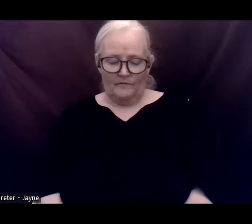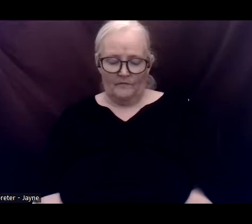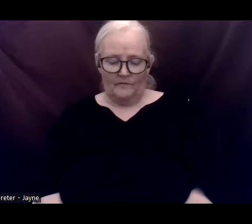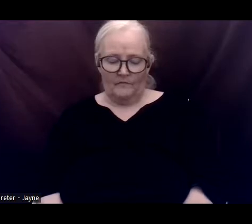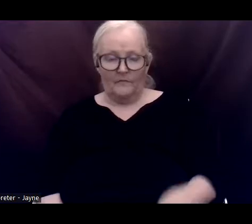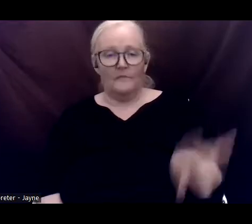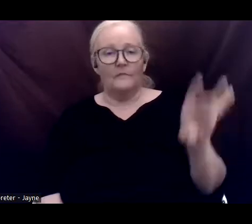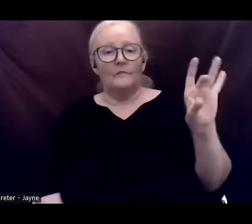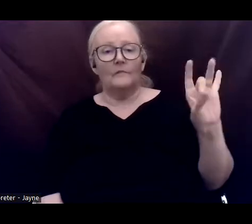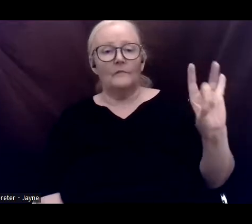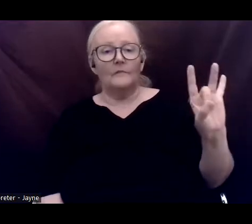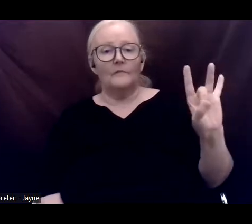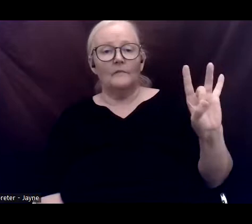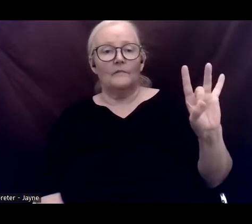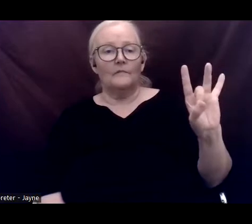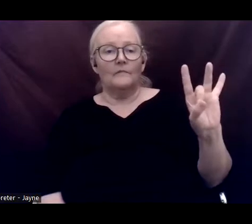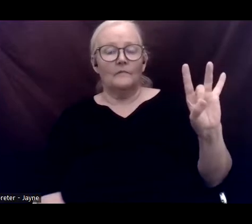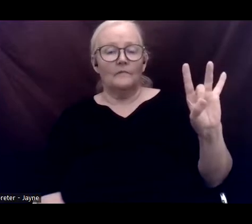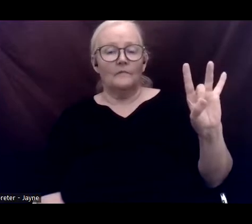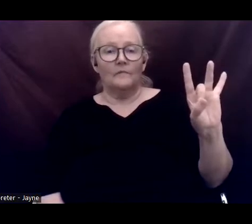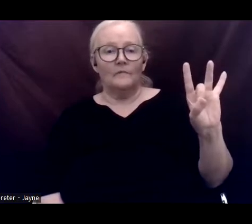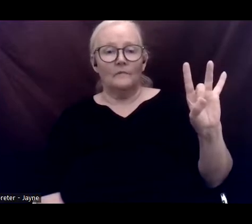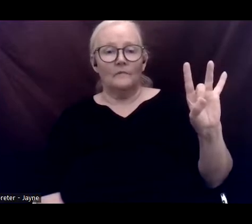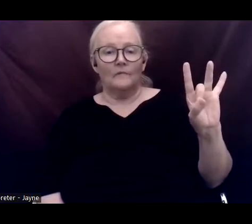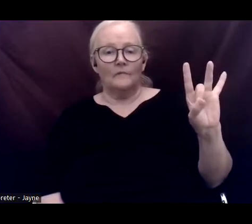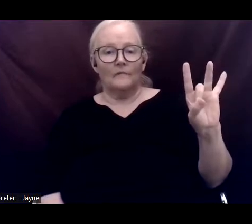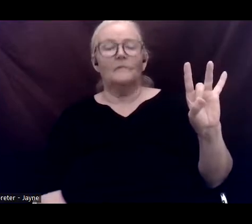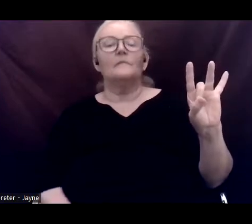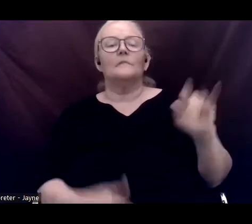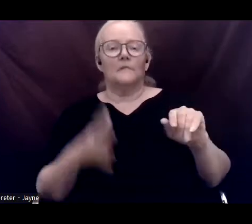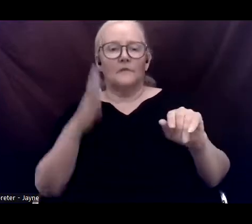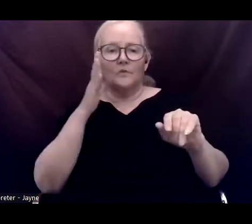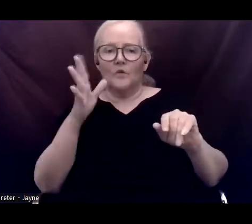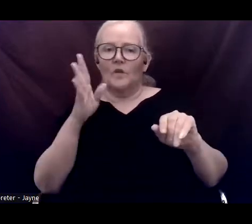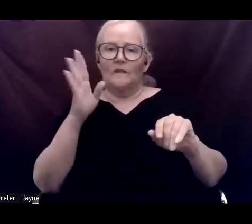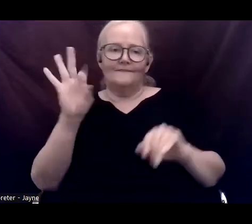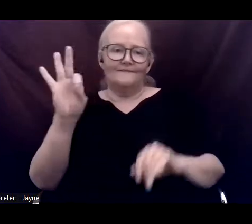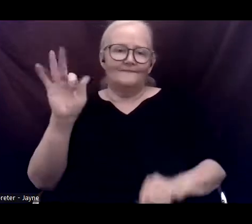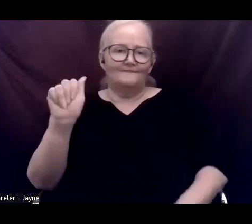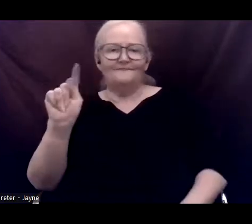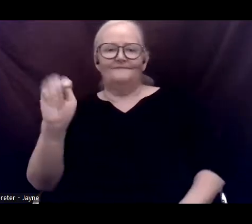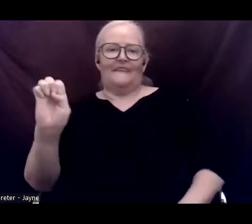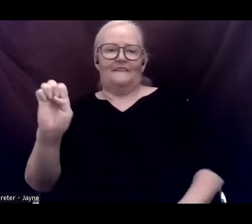By knot of eight, it will be fate.